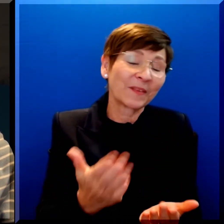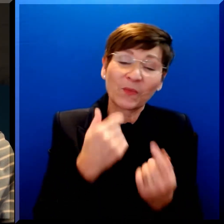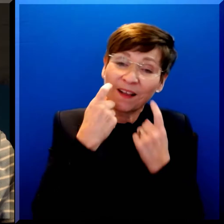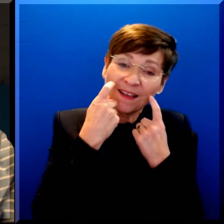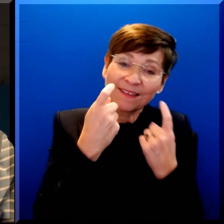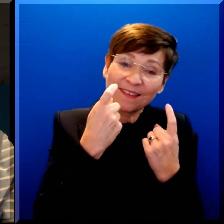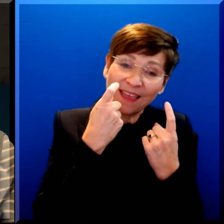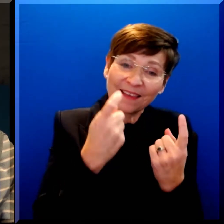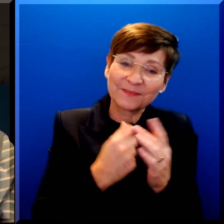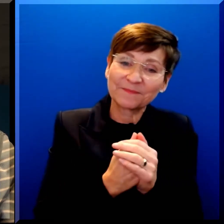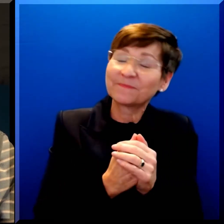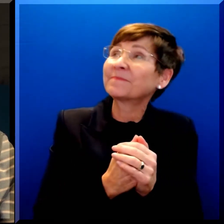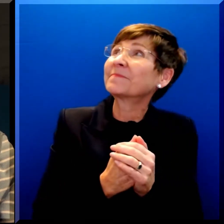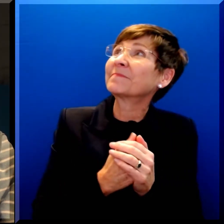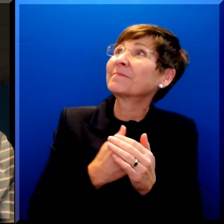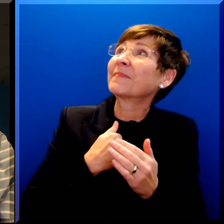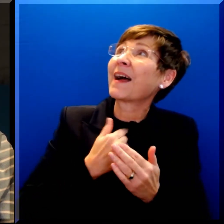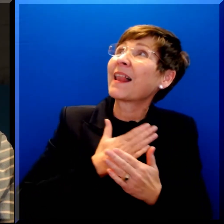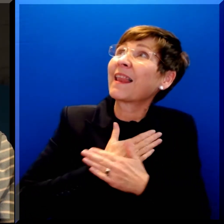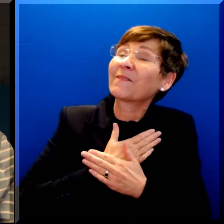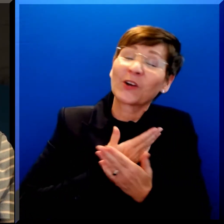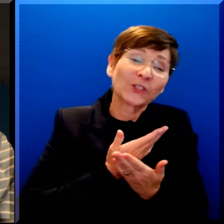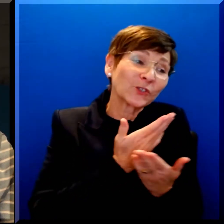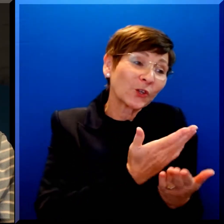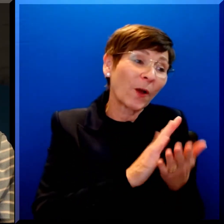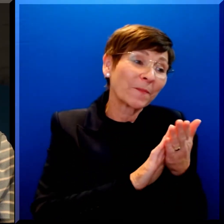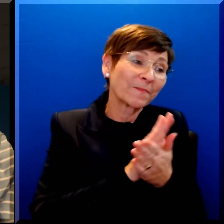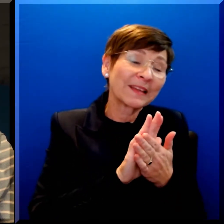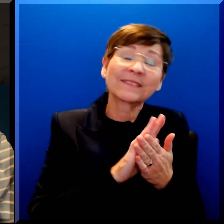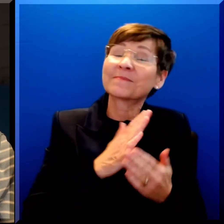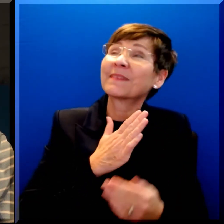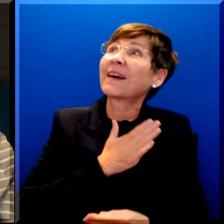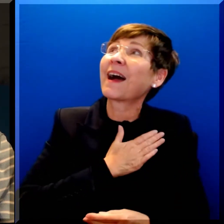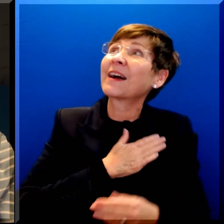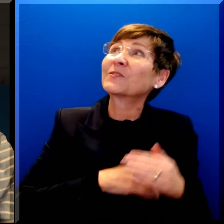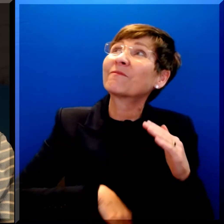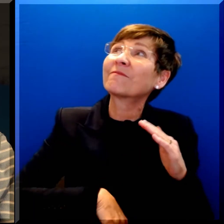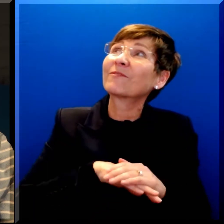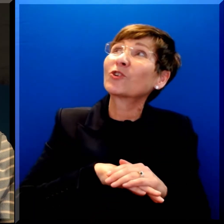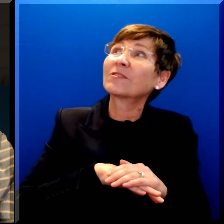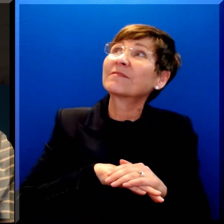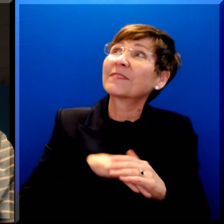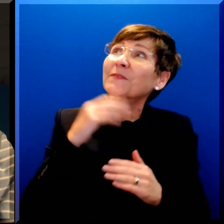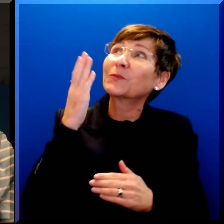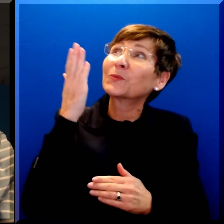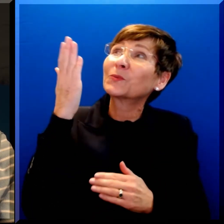And if your love is what I show, my heart is fuller, still I know.